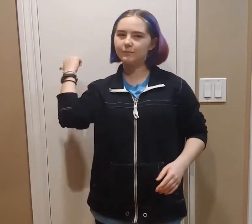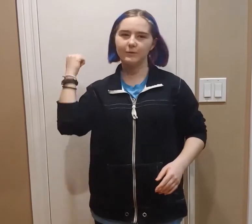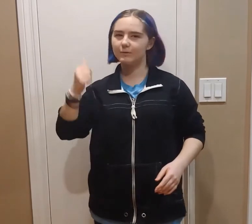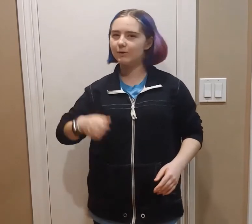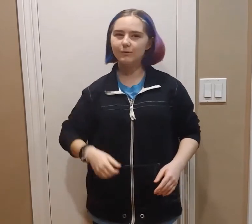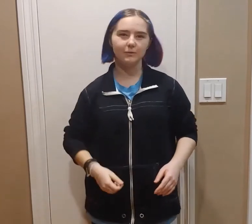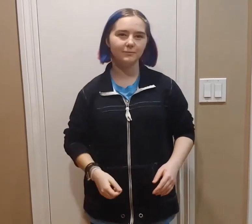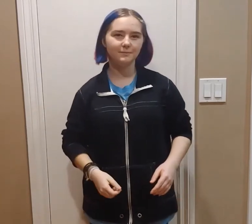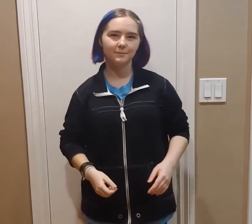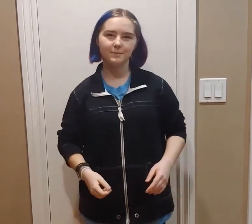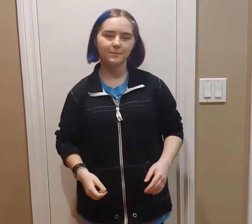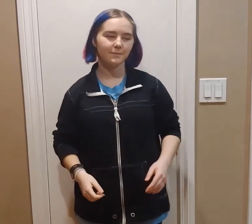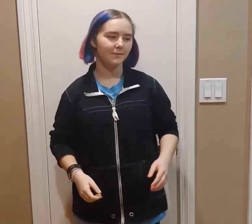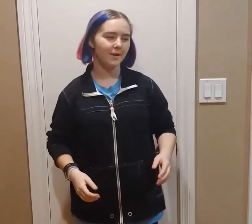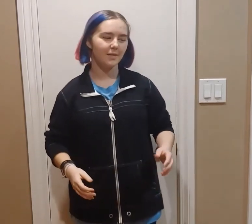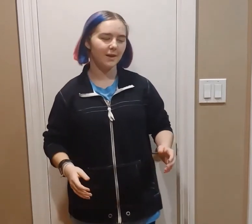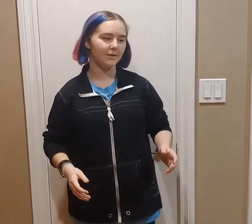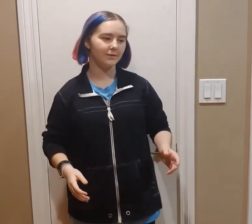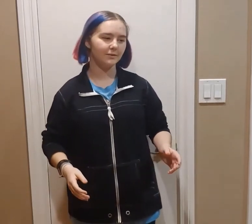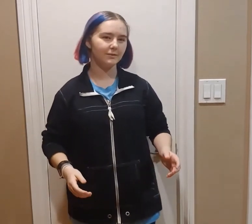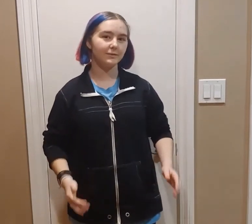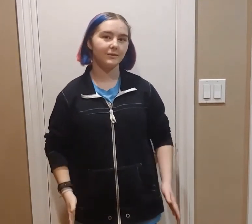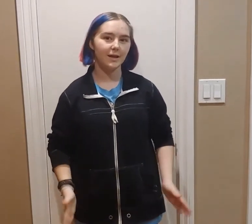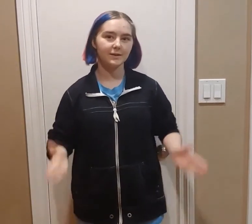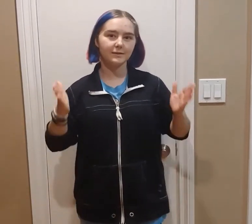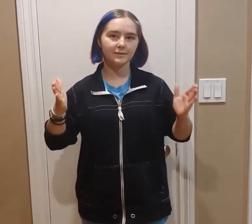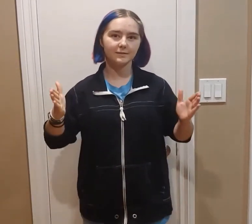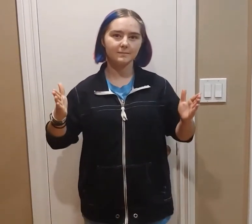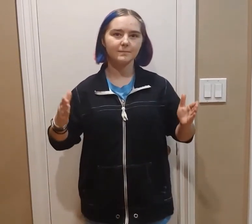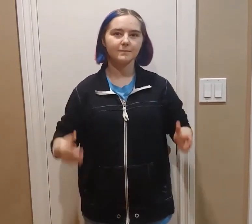we won't, and then let,